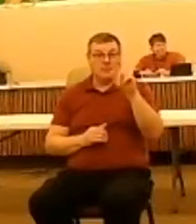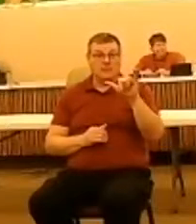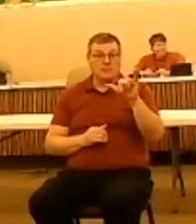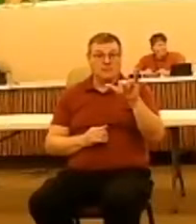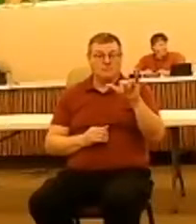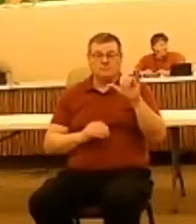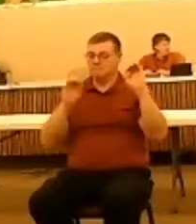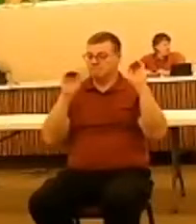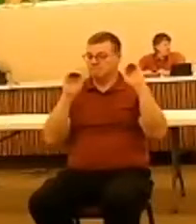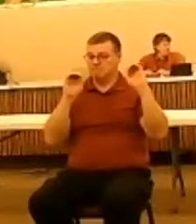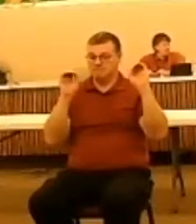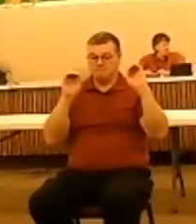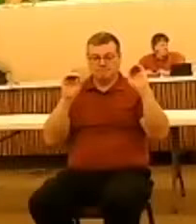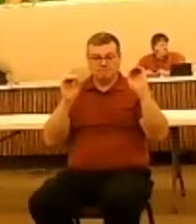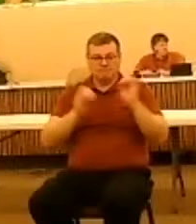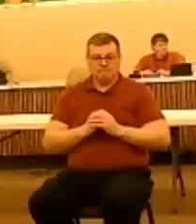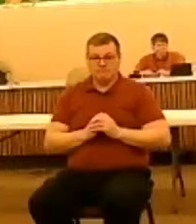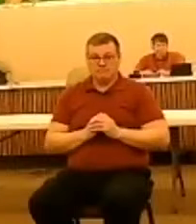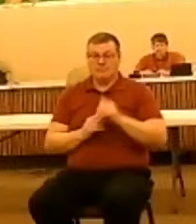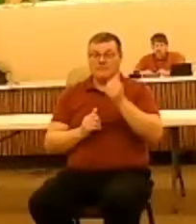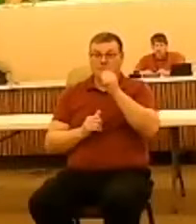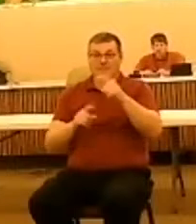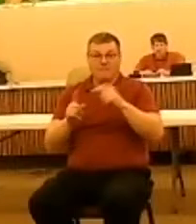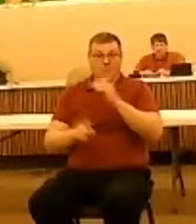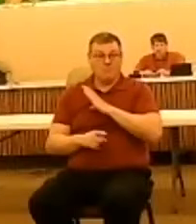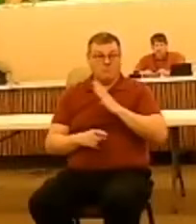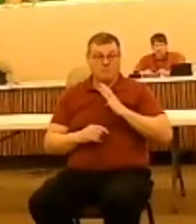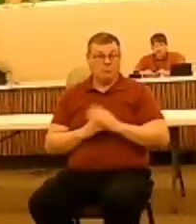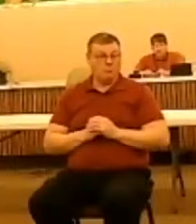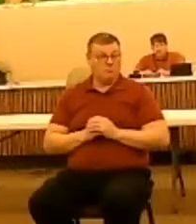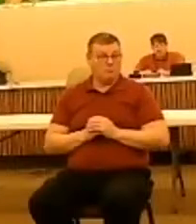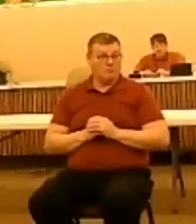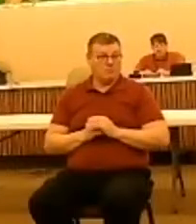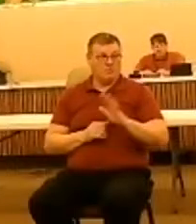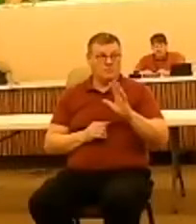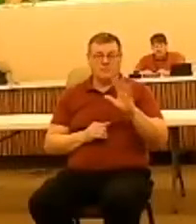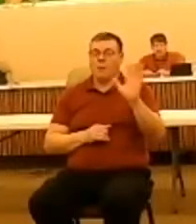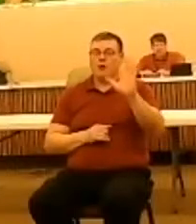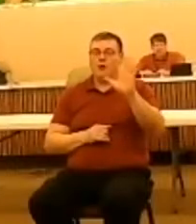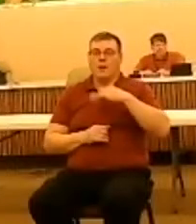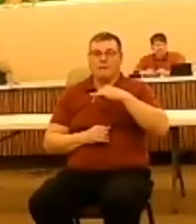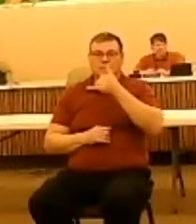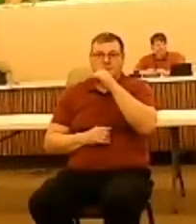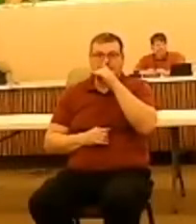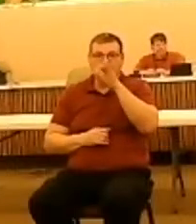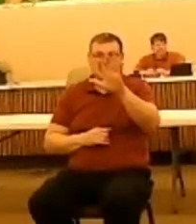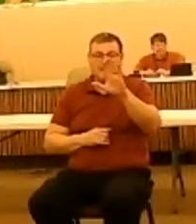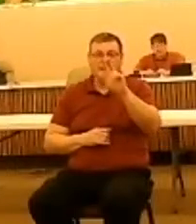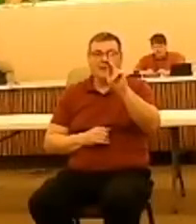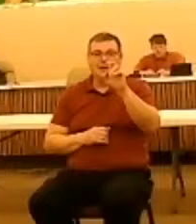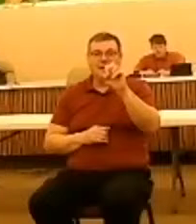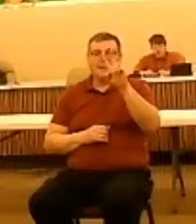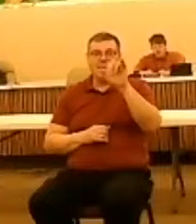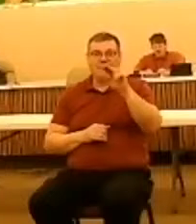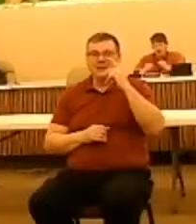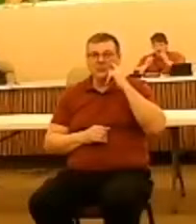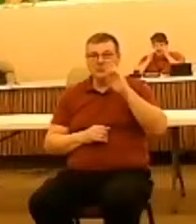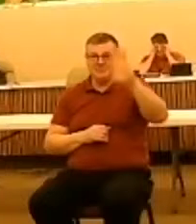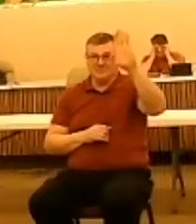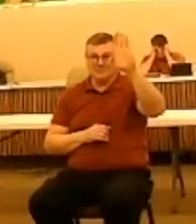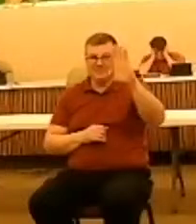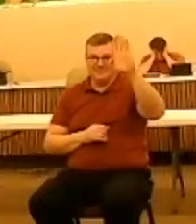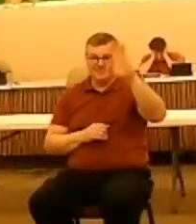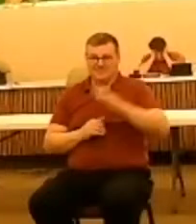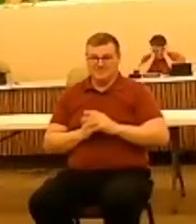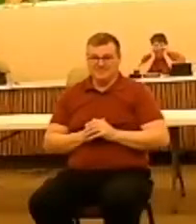Nothing else online. Anything else from the board? Nope, I just, Oh, I'm just kidding. I'm sorry. Kevin just raised his hand.